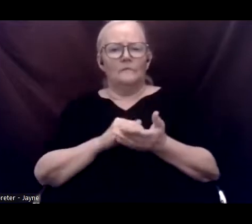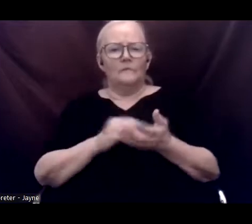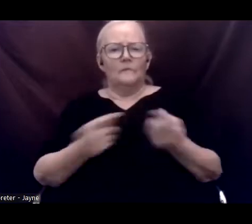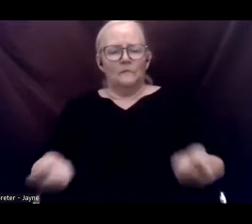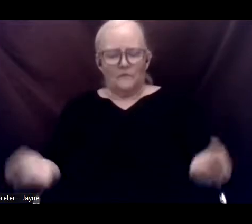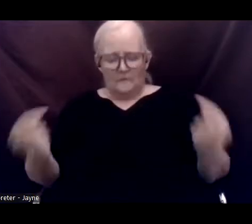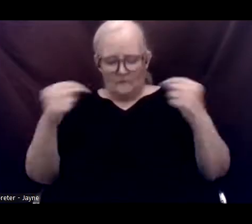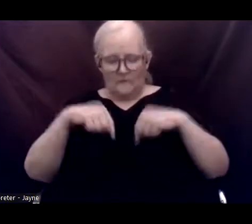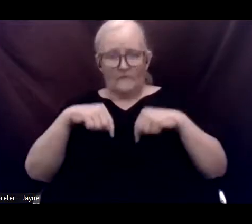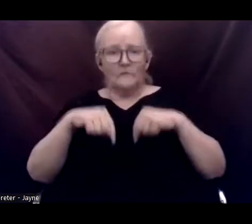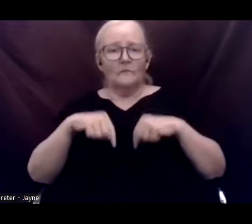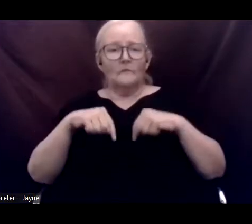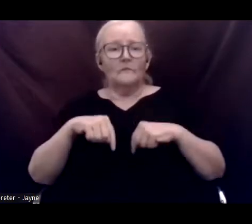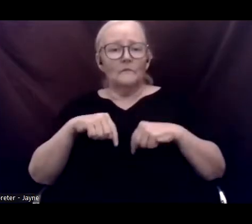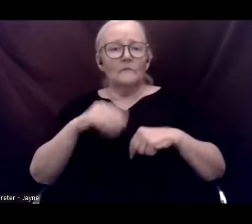again. Return.